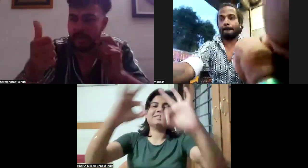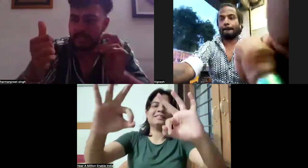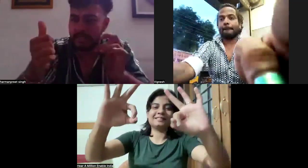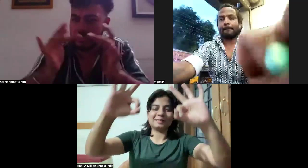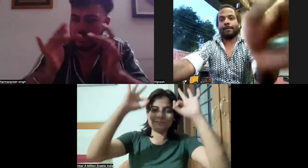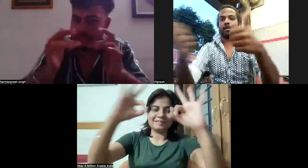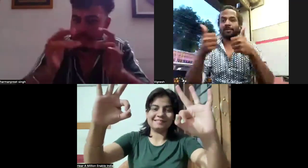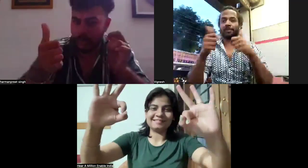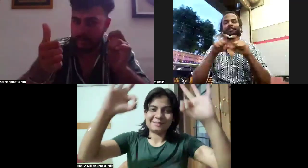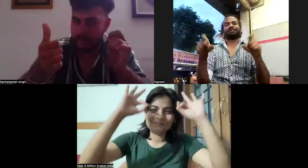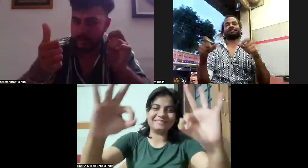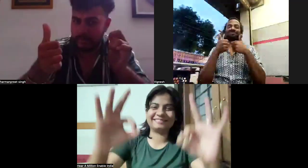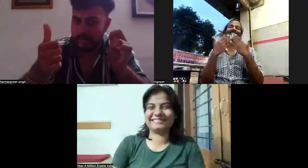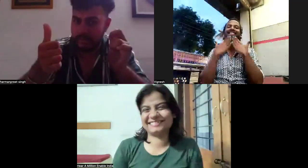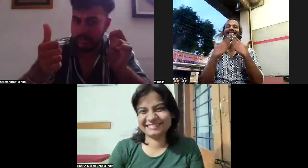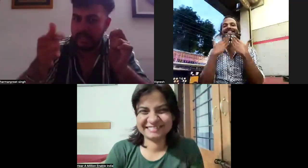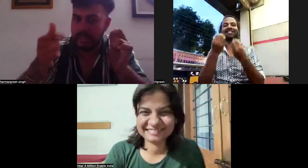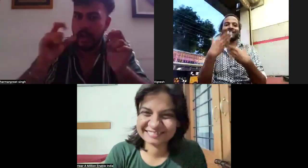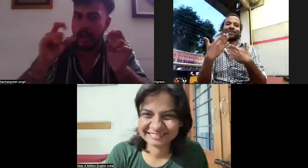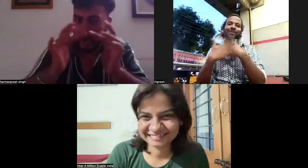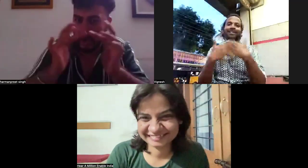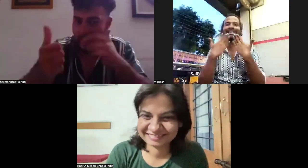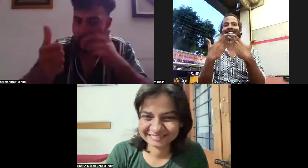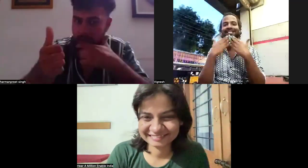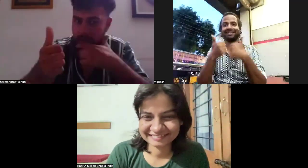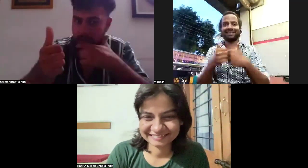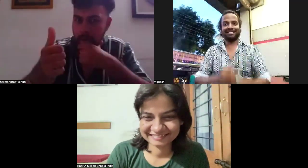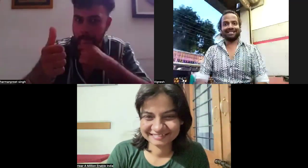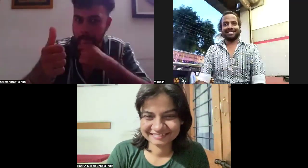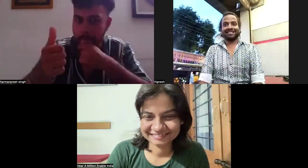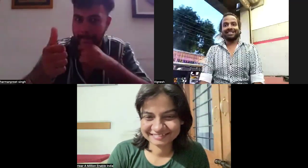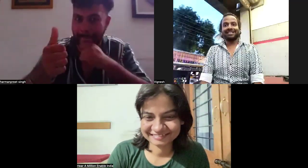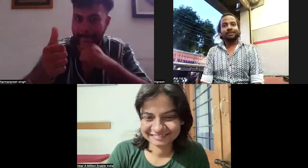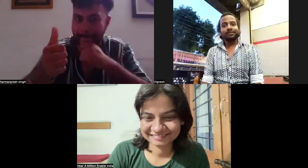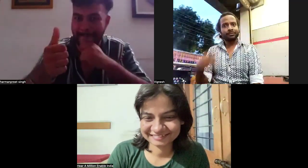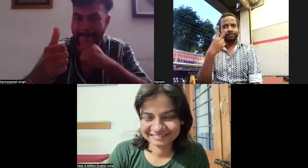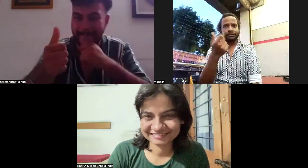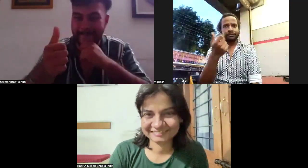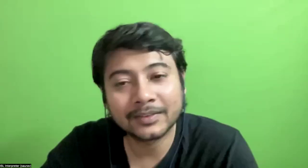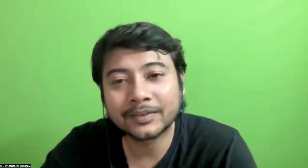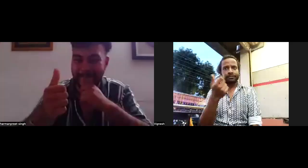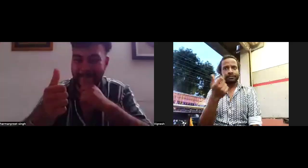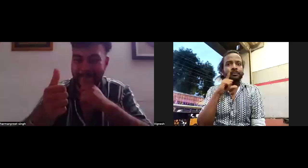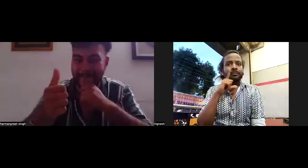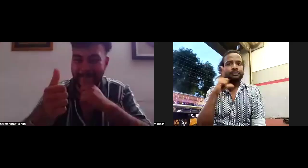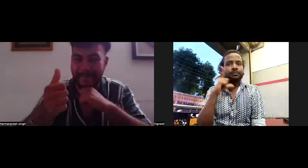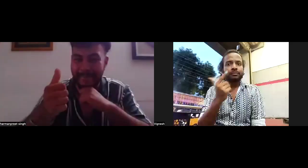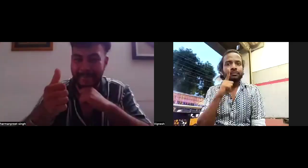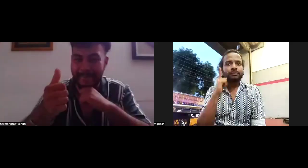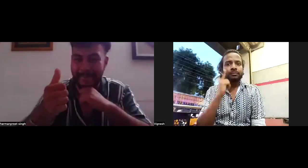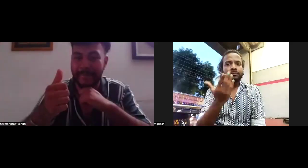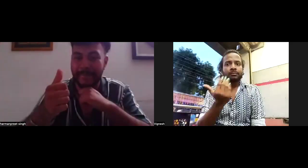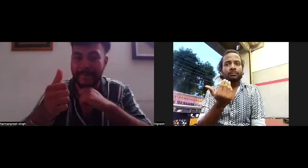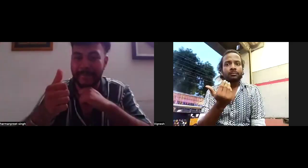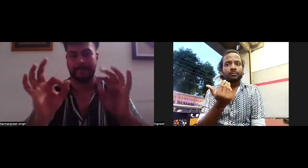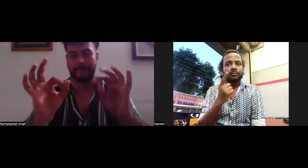better screen. Thank you so much. Thank you. Thank you. Charu says this is so great. Thank you. Thank you for